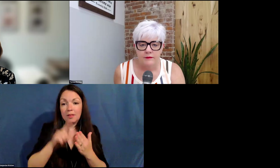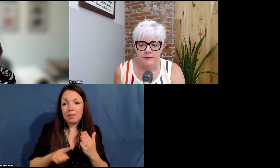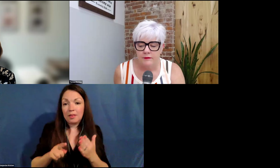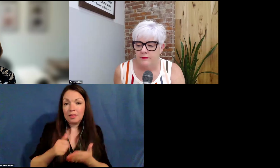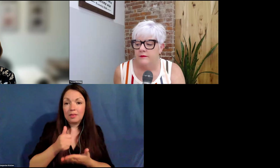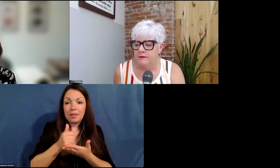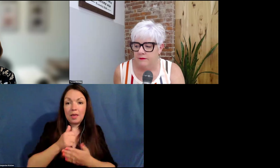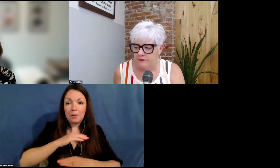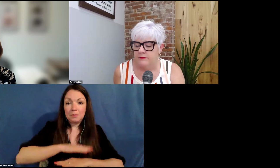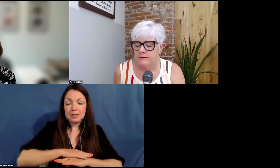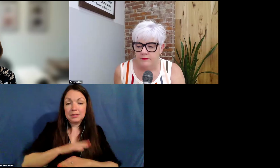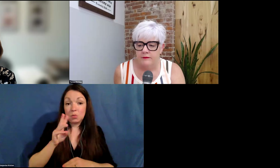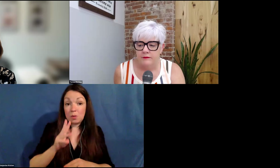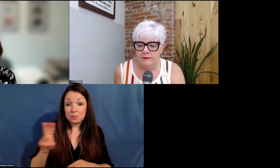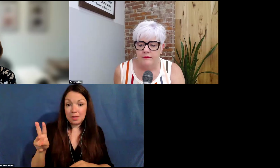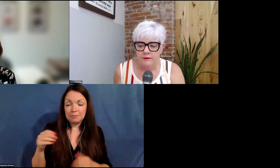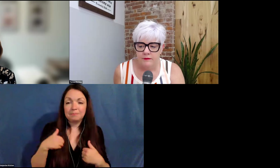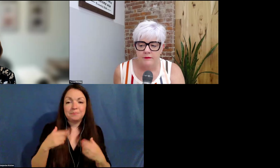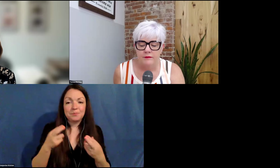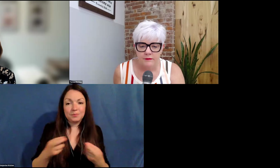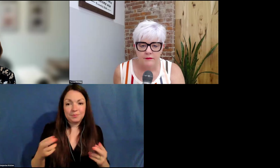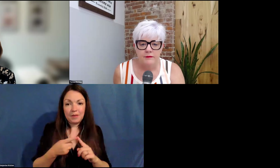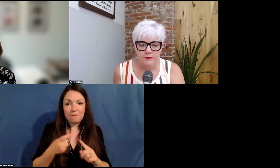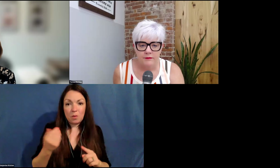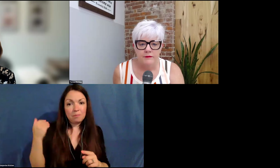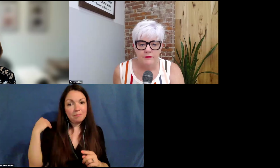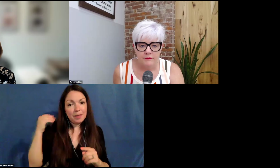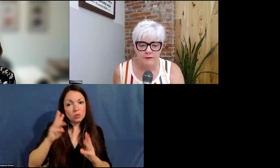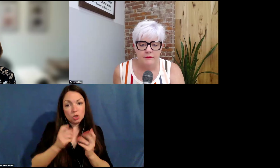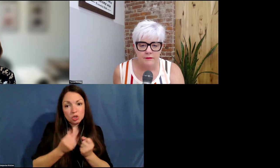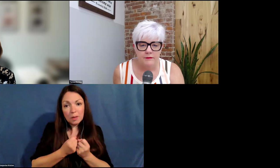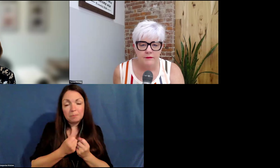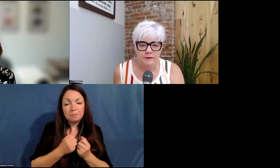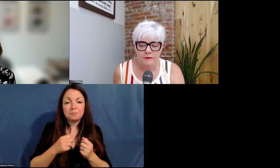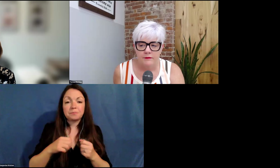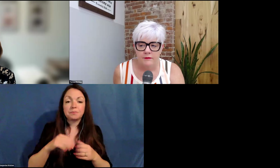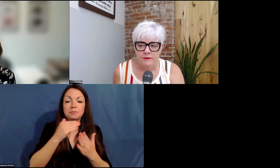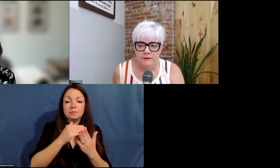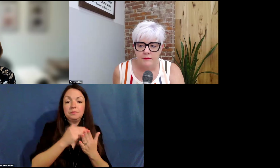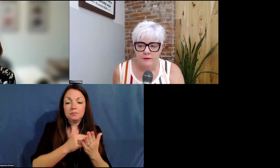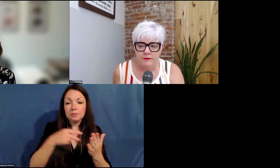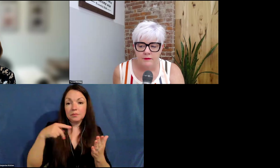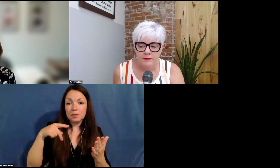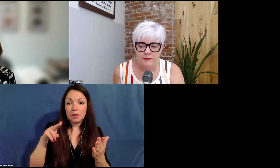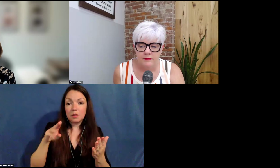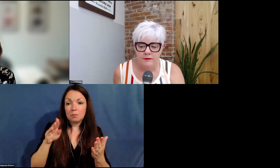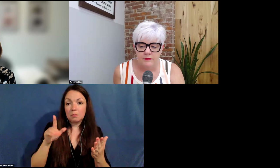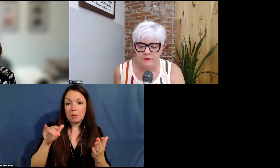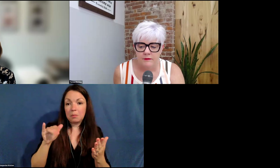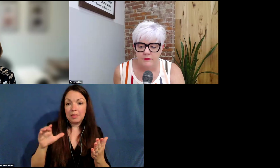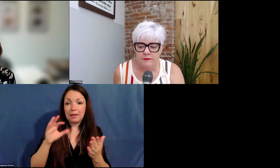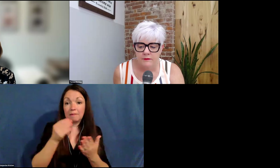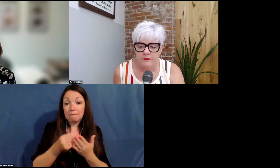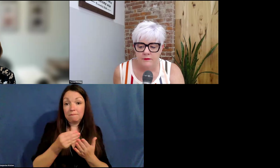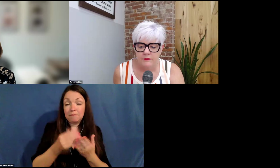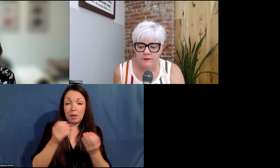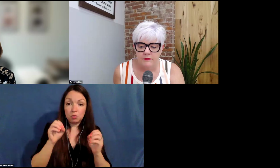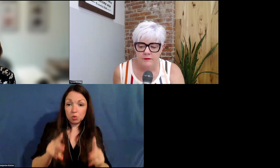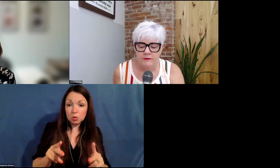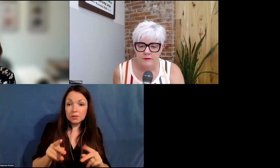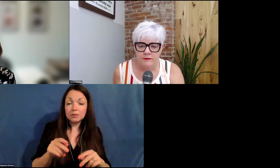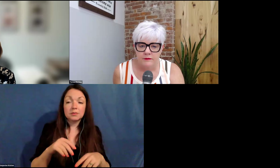desk website, which has resources from our past workshops, lists of public funding opportunities, and ways to find out more information